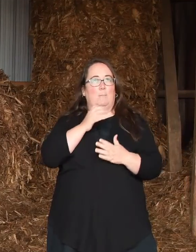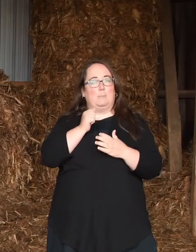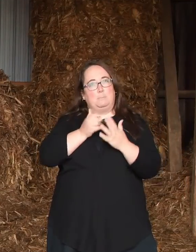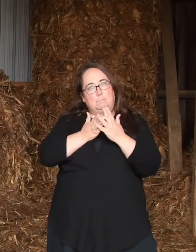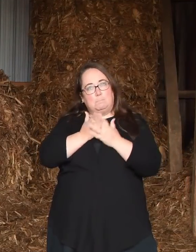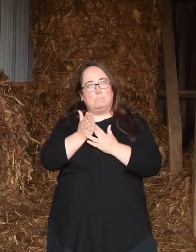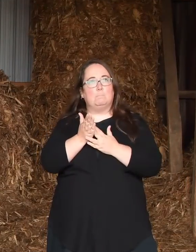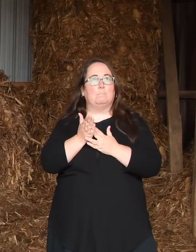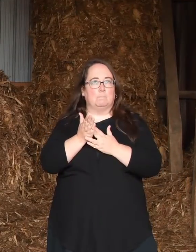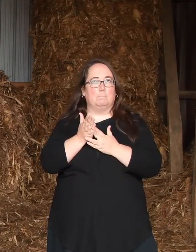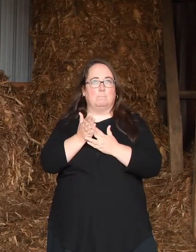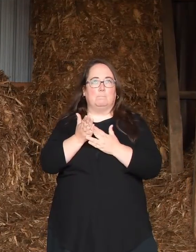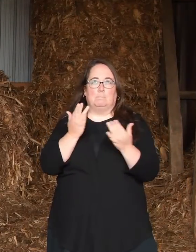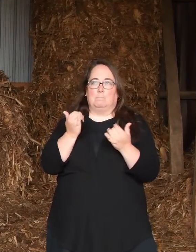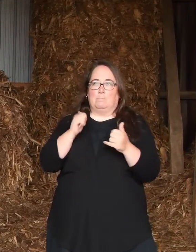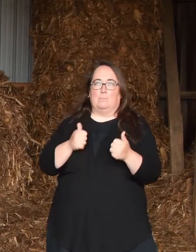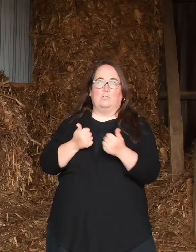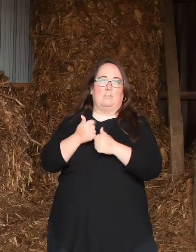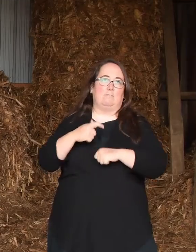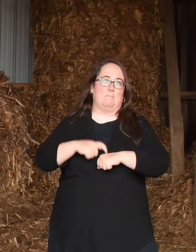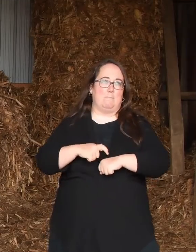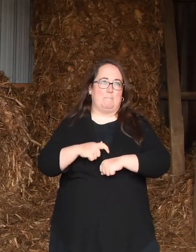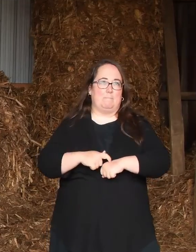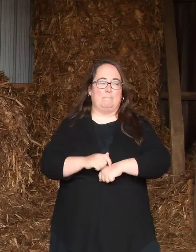through this challenging time.